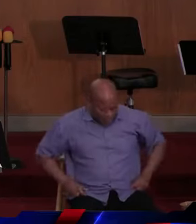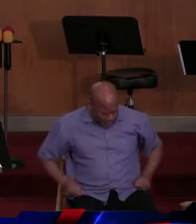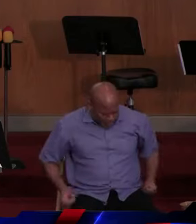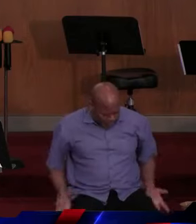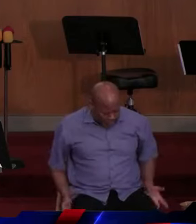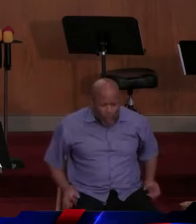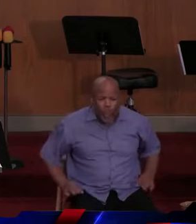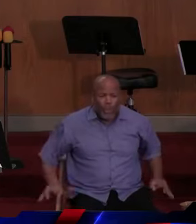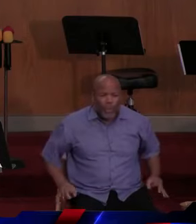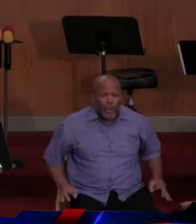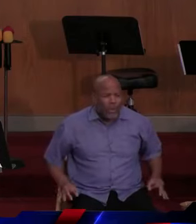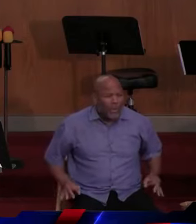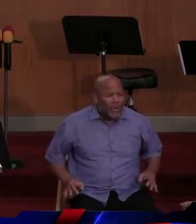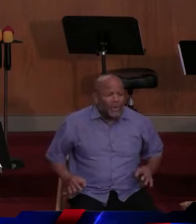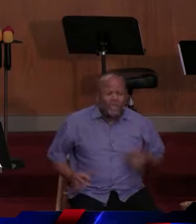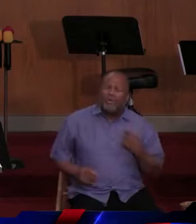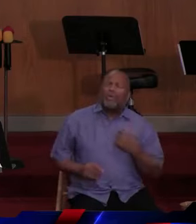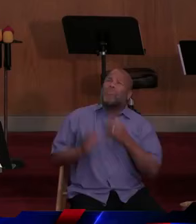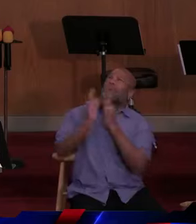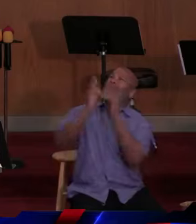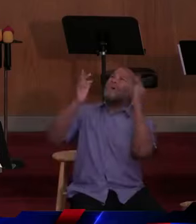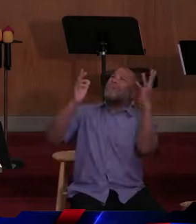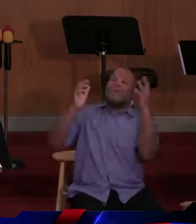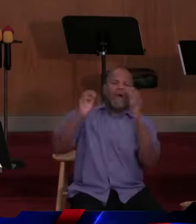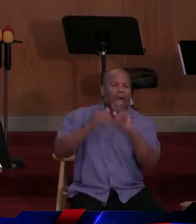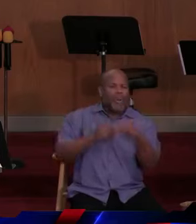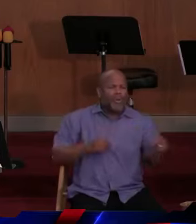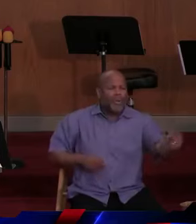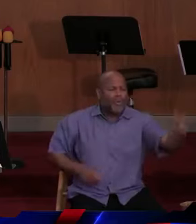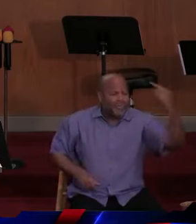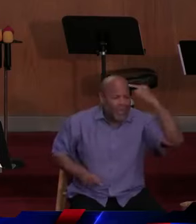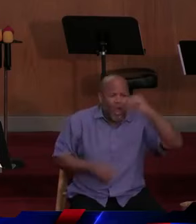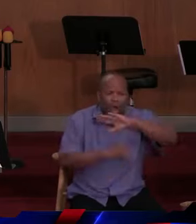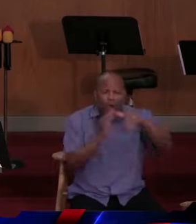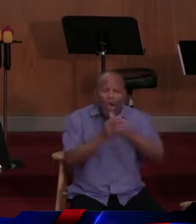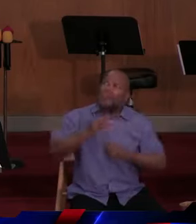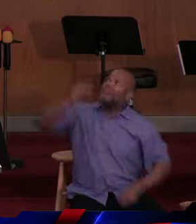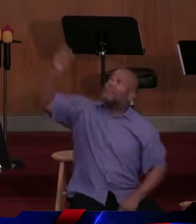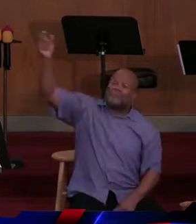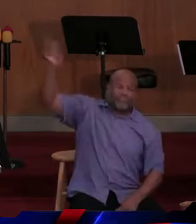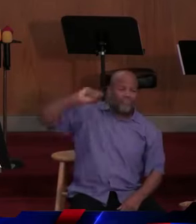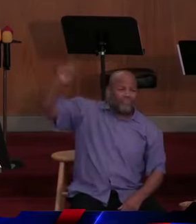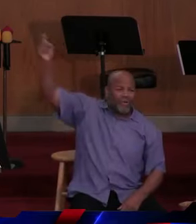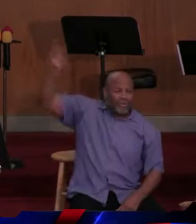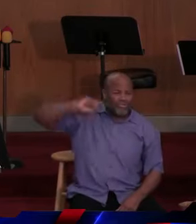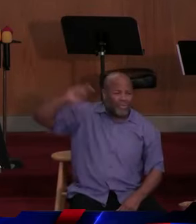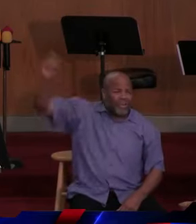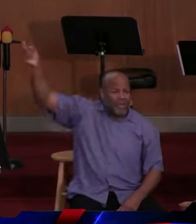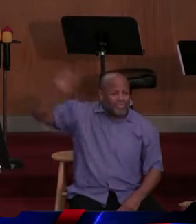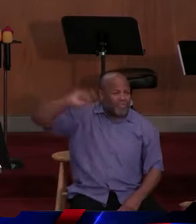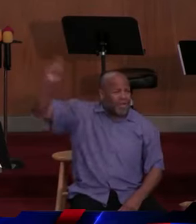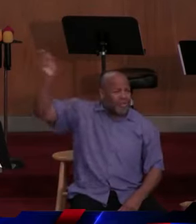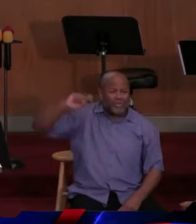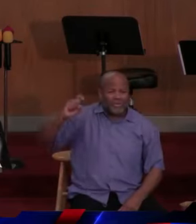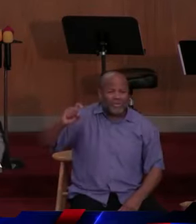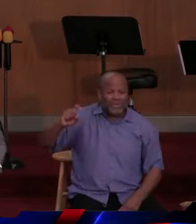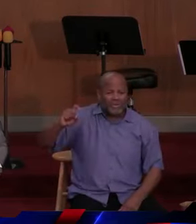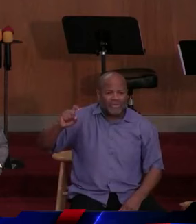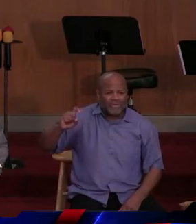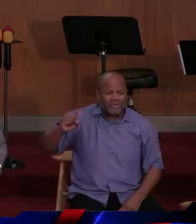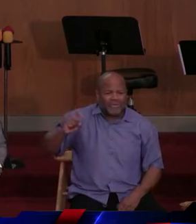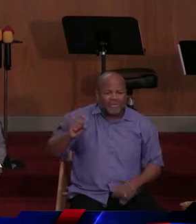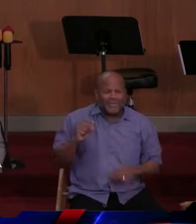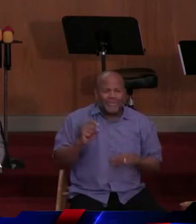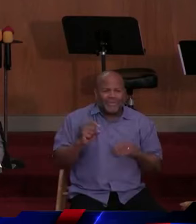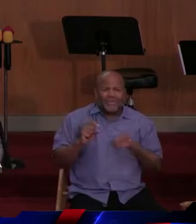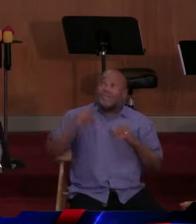think you got that house? How you think you got that car? How do you think you got that stock portfolio? Yeah, yeah. You ought to be cutting in line to bless his